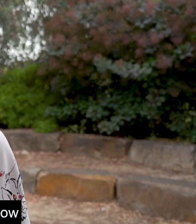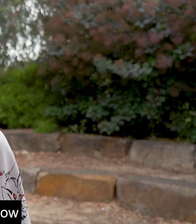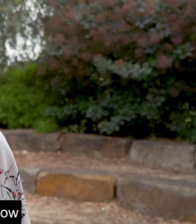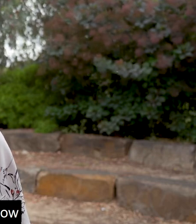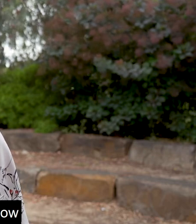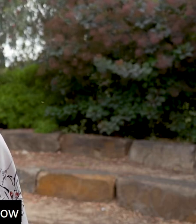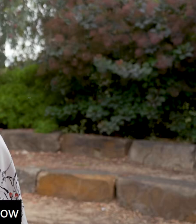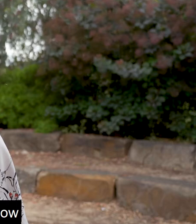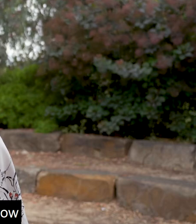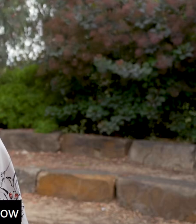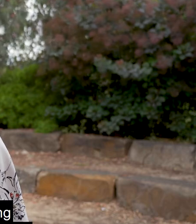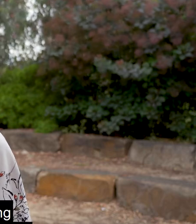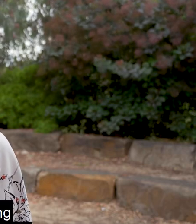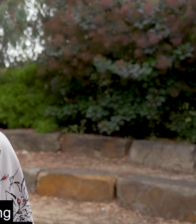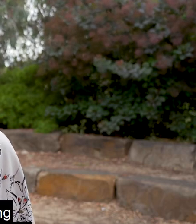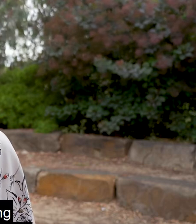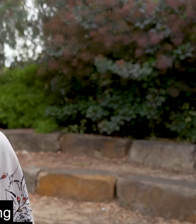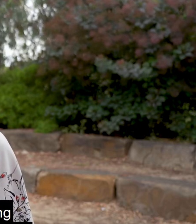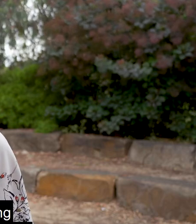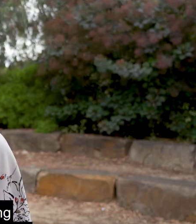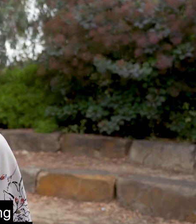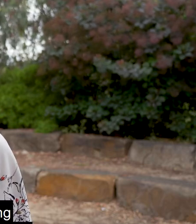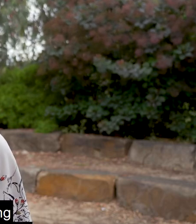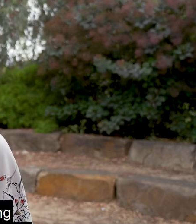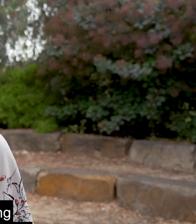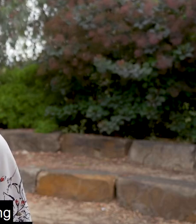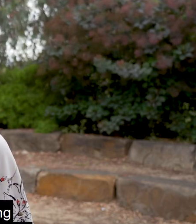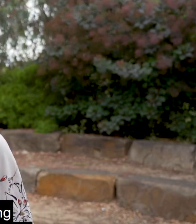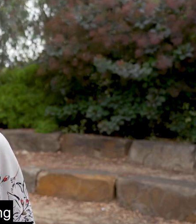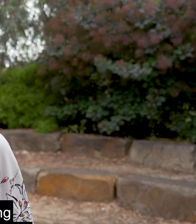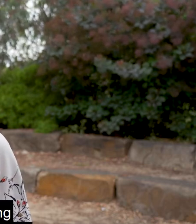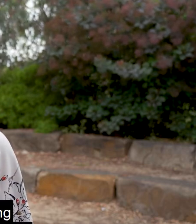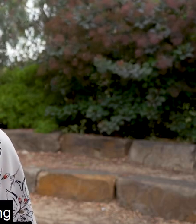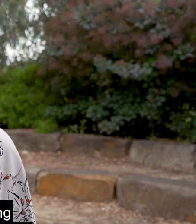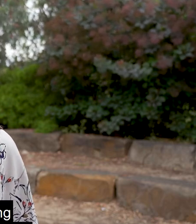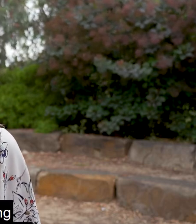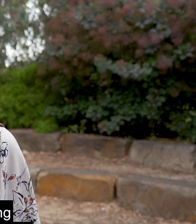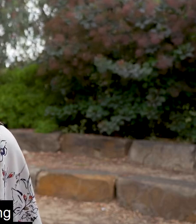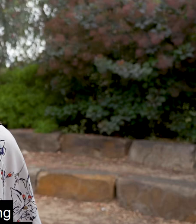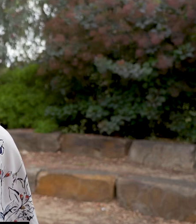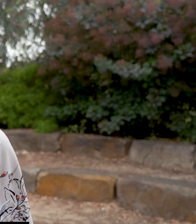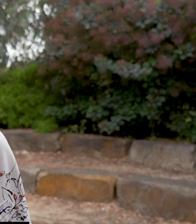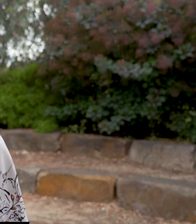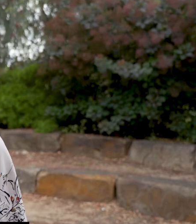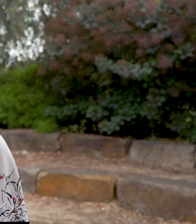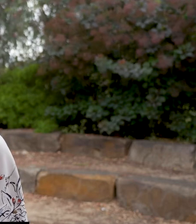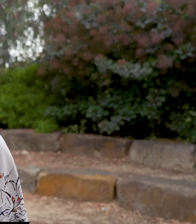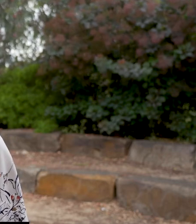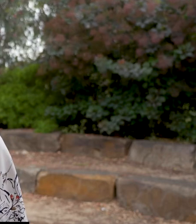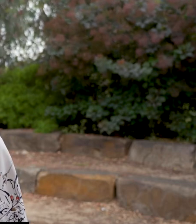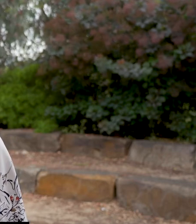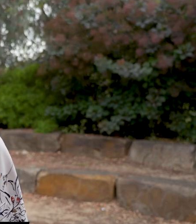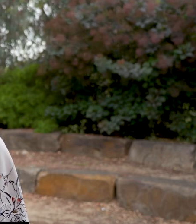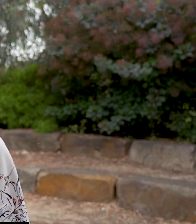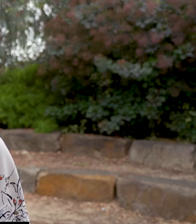were feeling and referring students on to the well-being team when necessary. During our Year 7 and 8